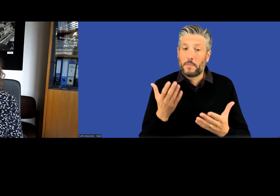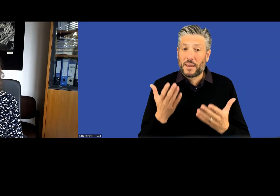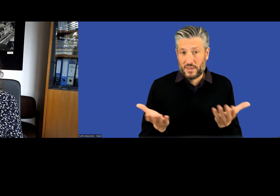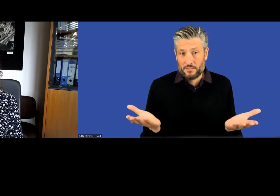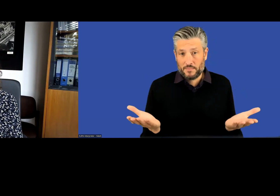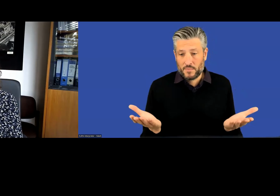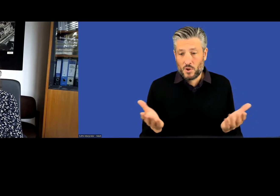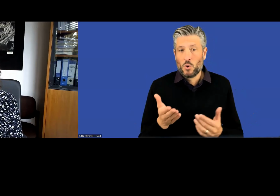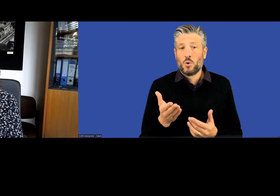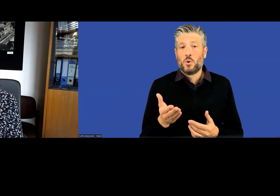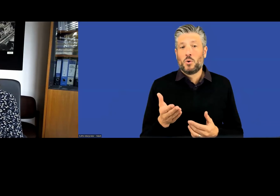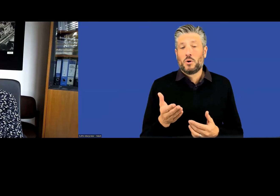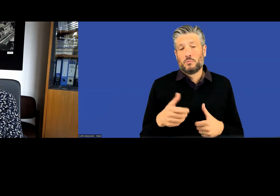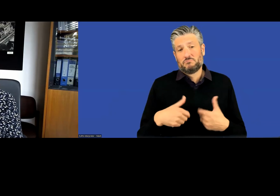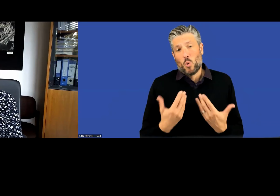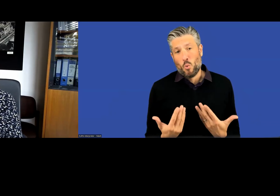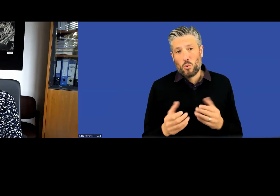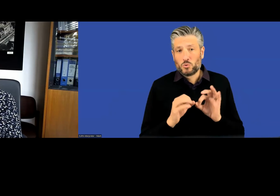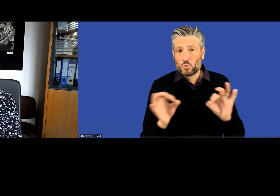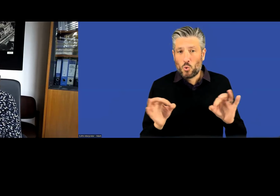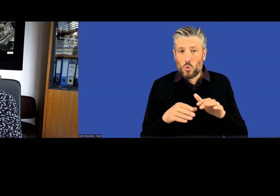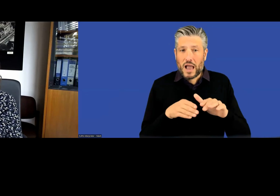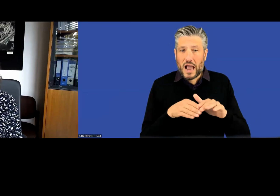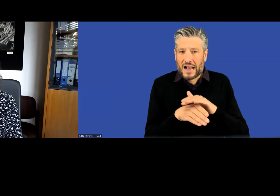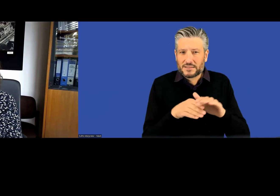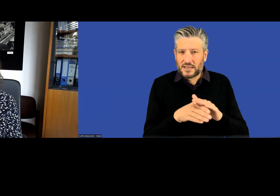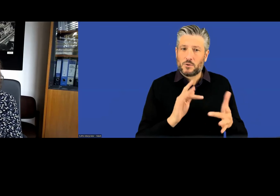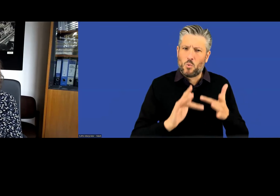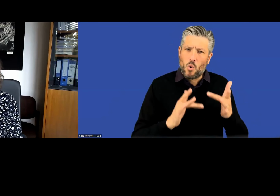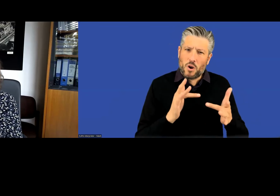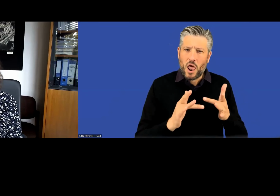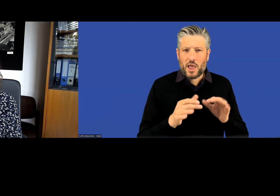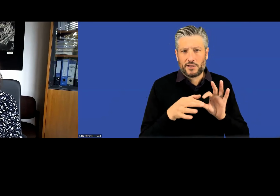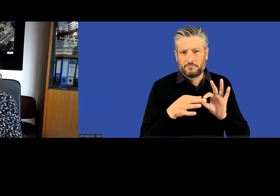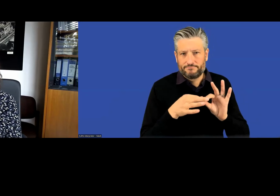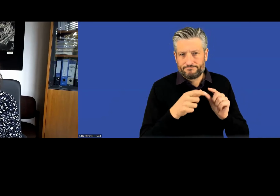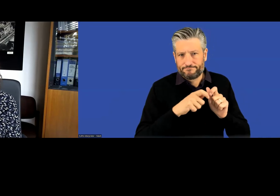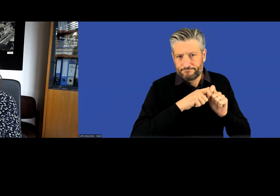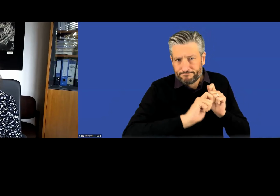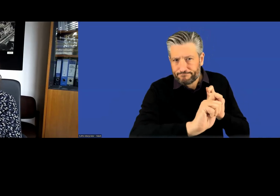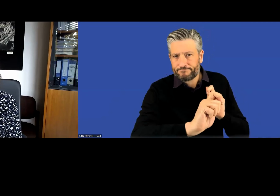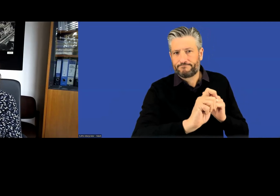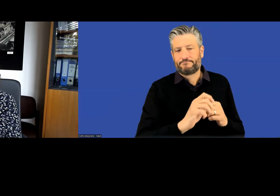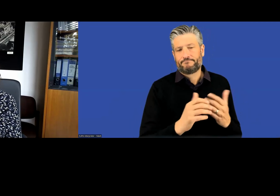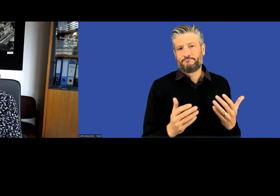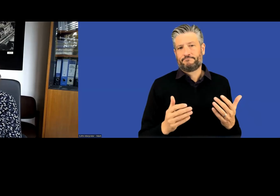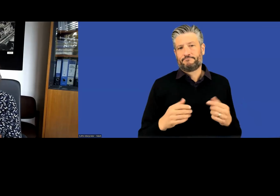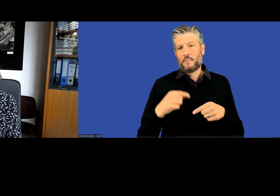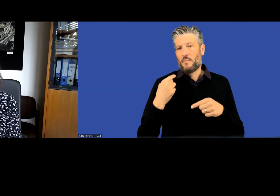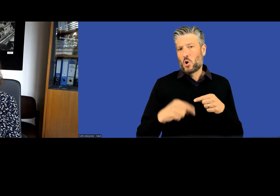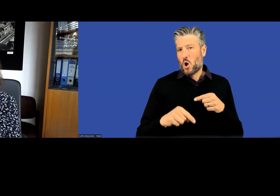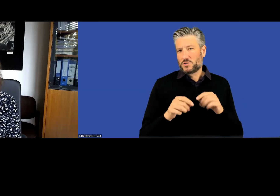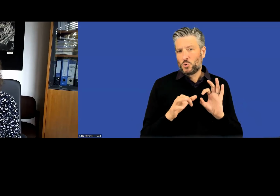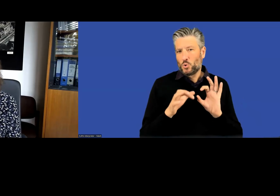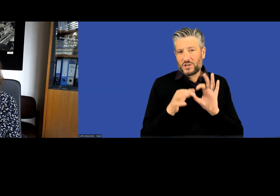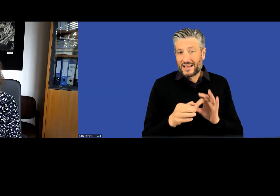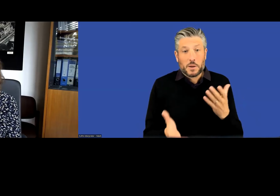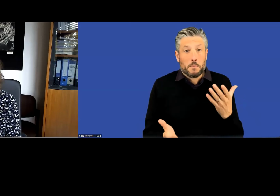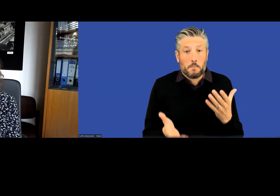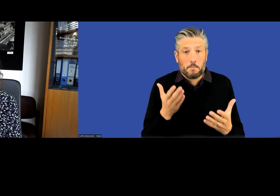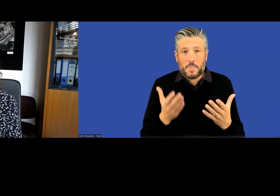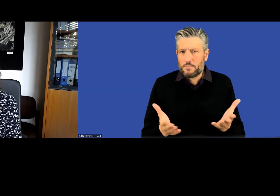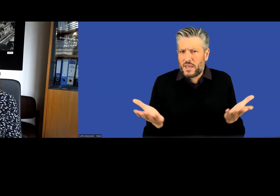and services. Differences also obviously exist in access to connectivity, with a geographical divide, even